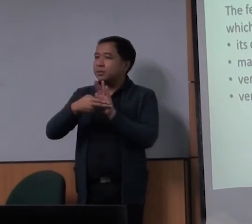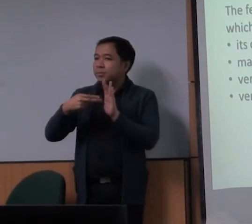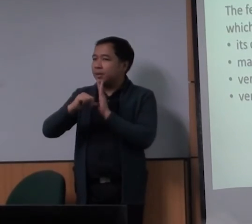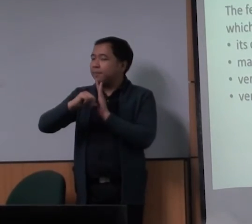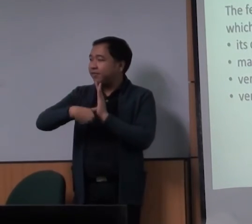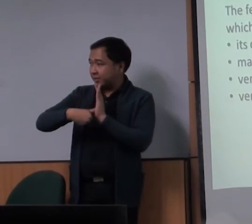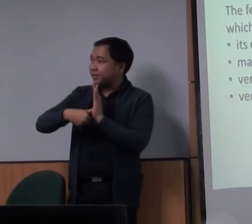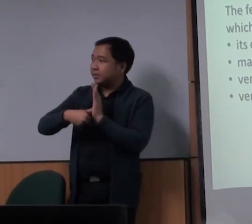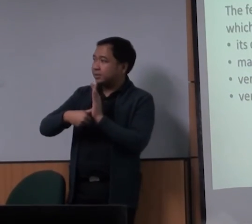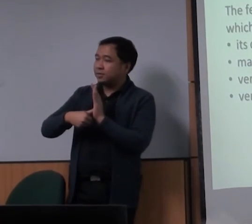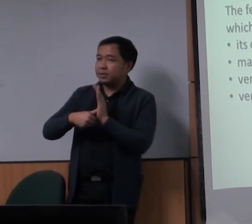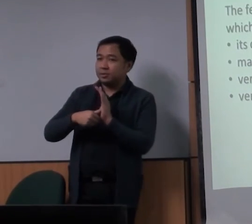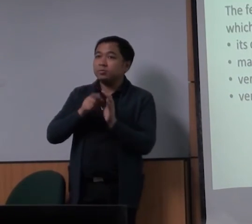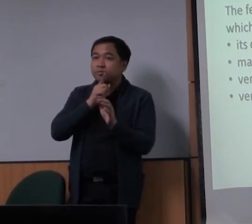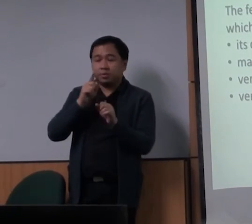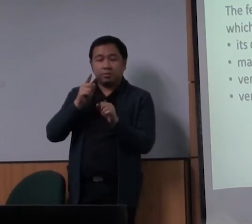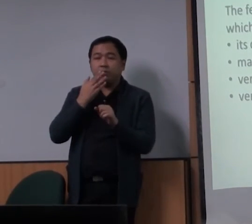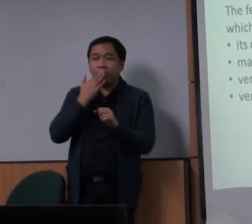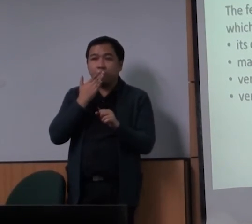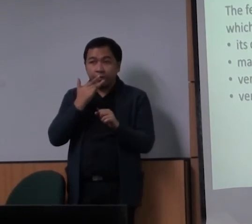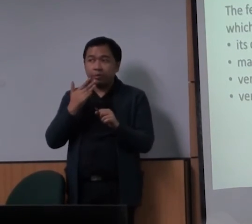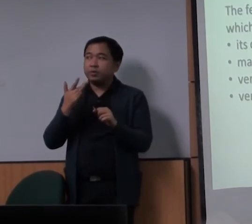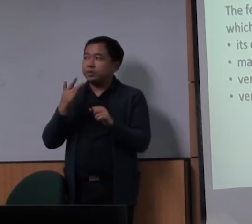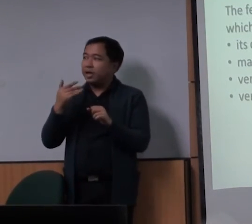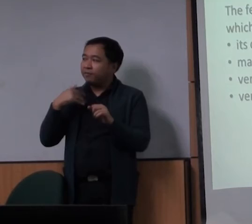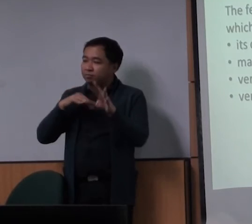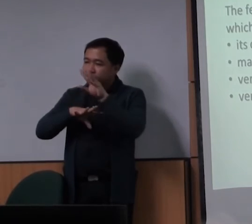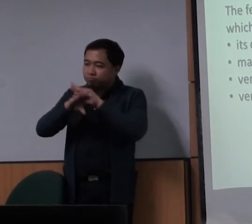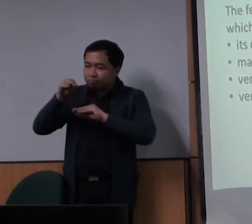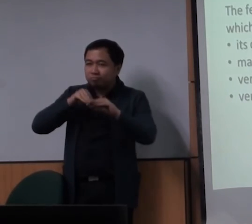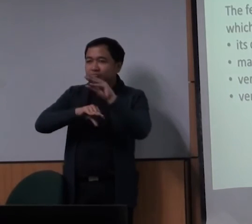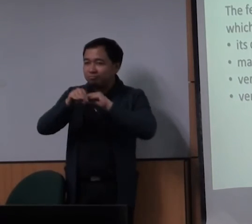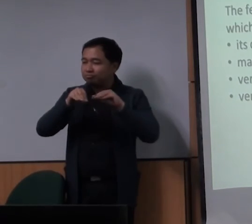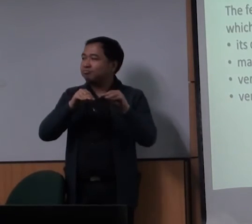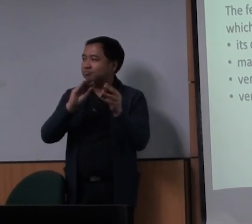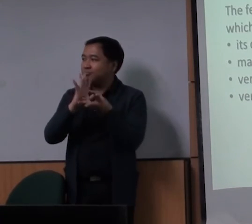highlighted. Colorful, magical effects.